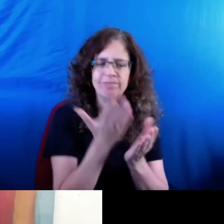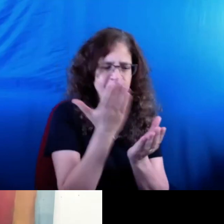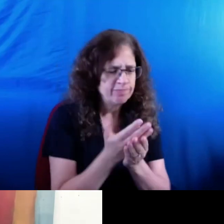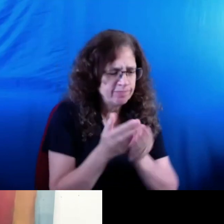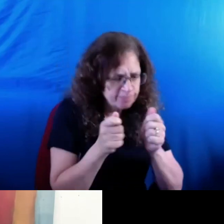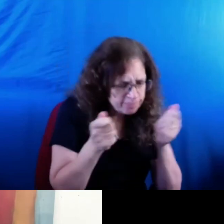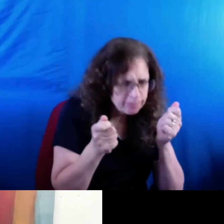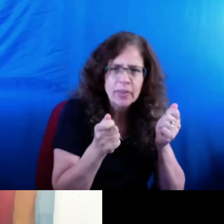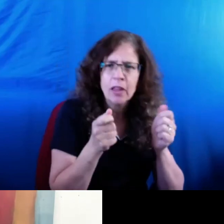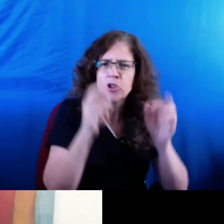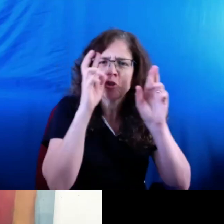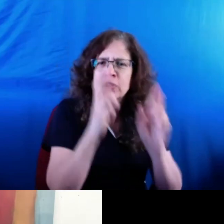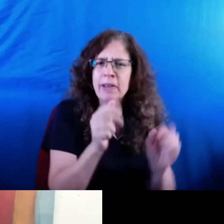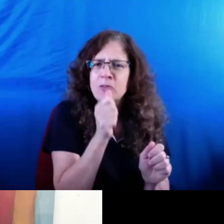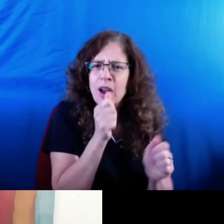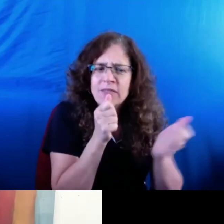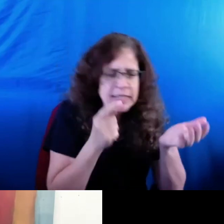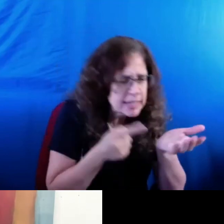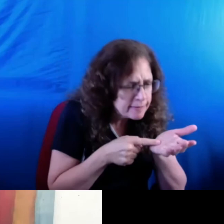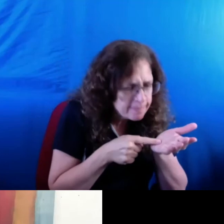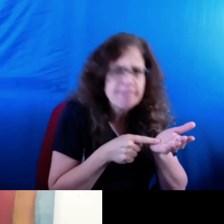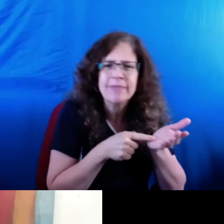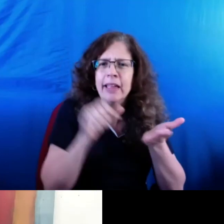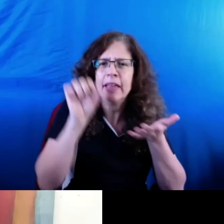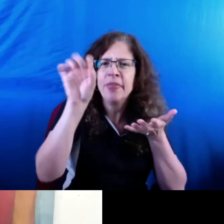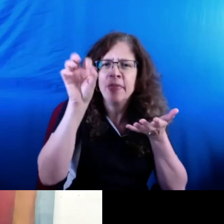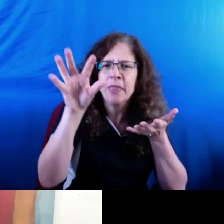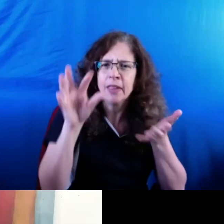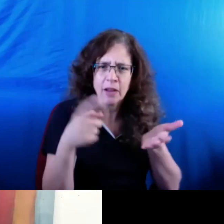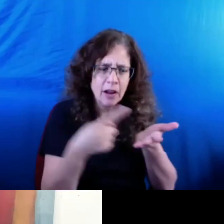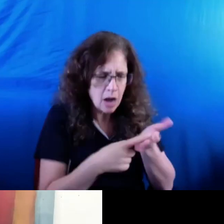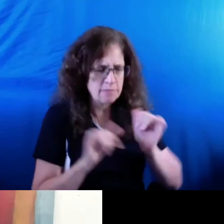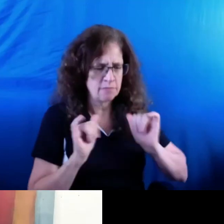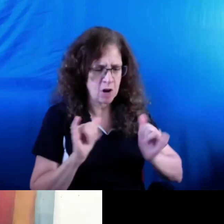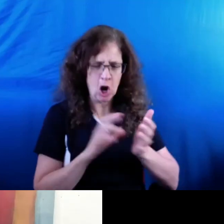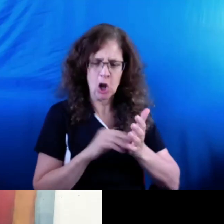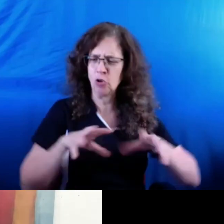And for each individual, and then they could put it in and look and respect the privacy,